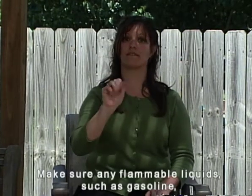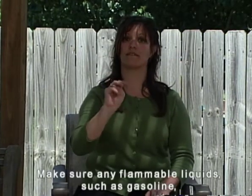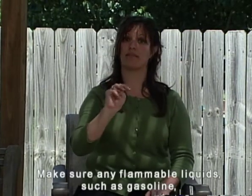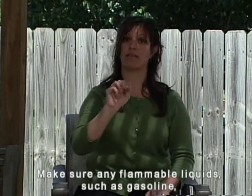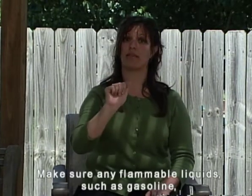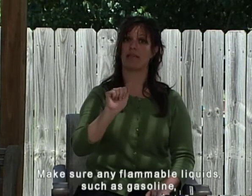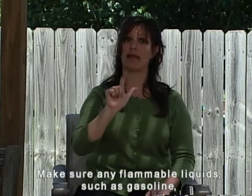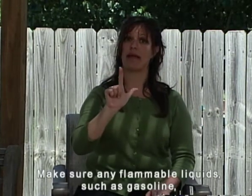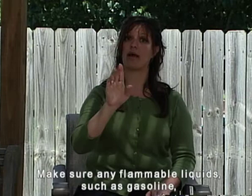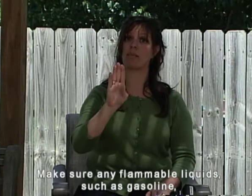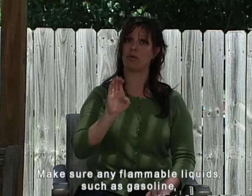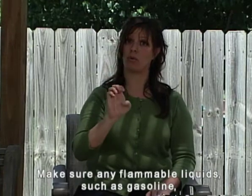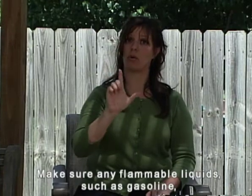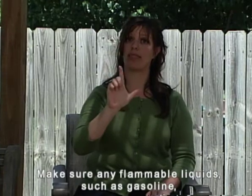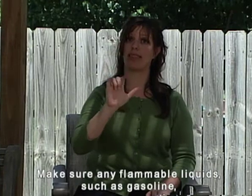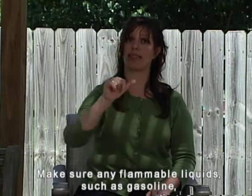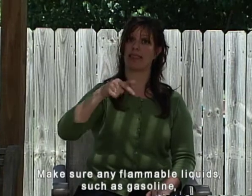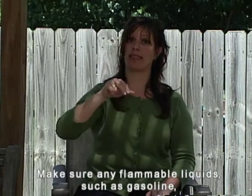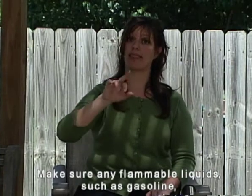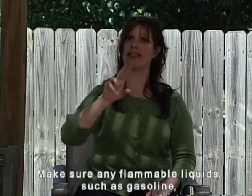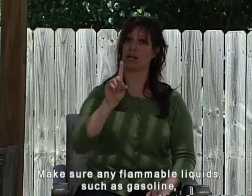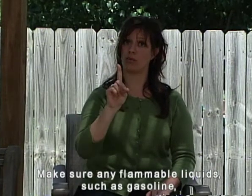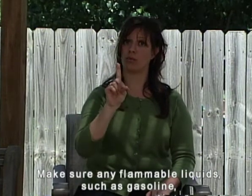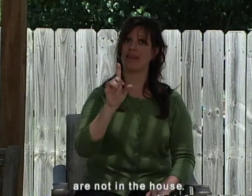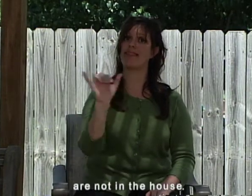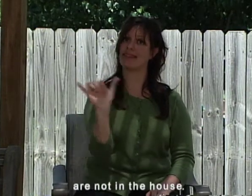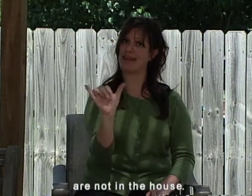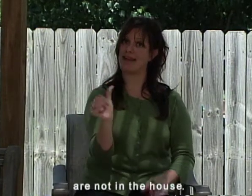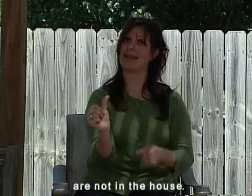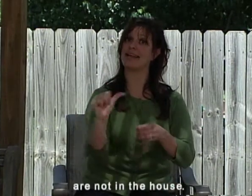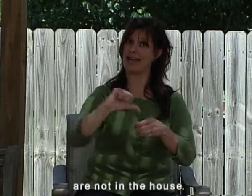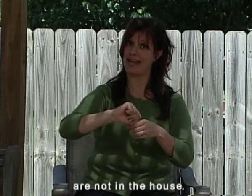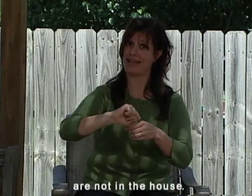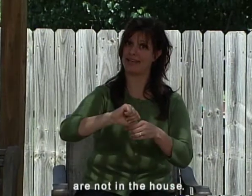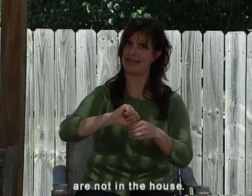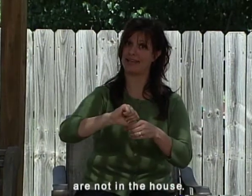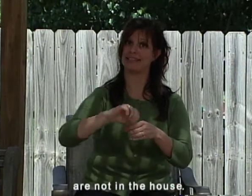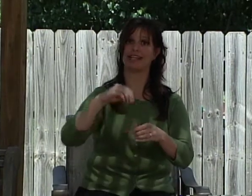Make sure any flammable liquids such as gasoline are not in the house.